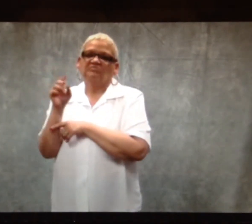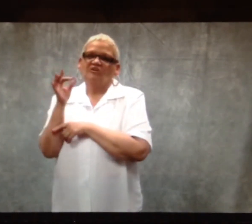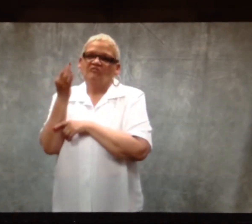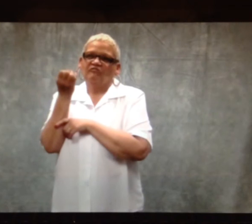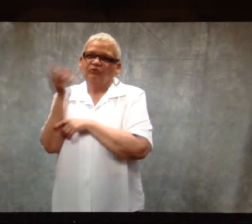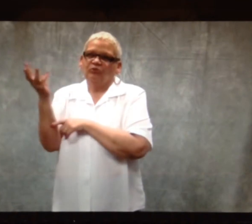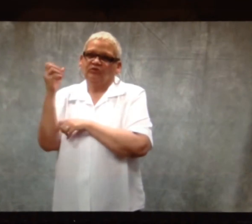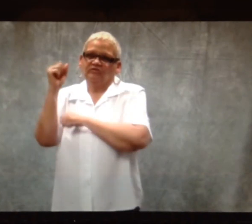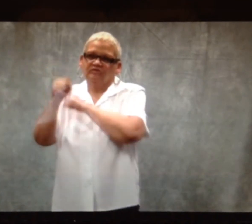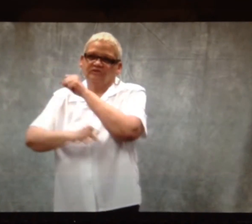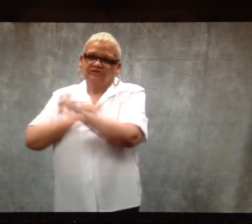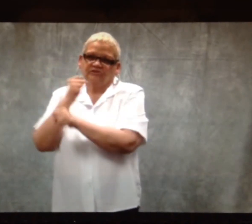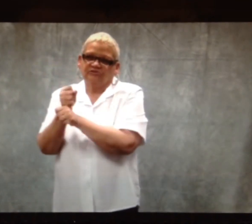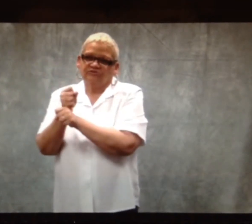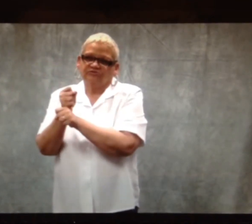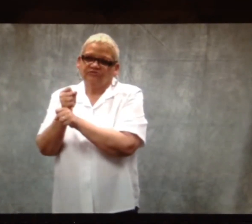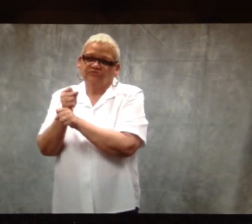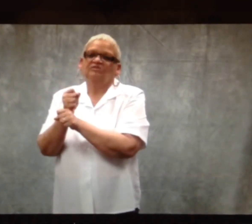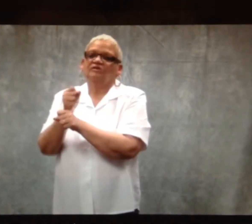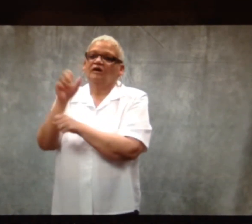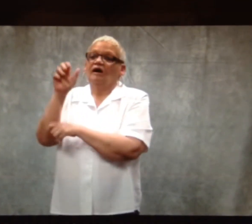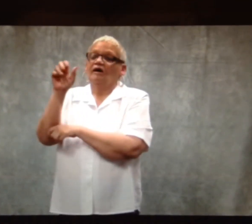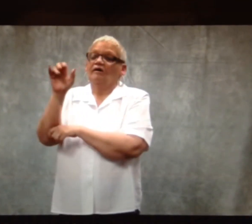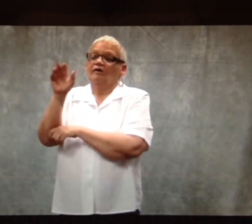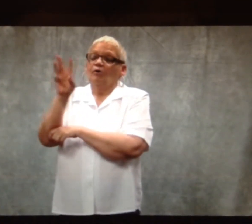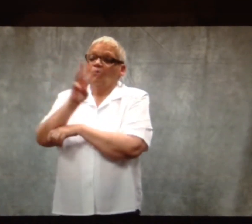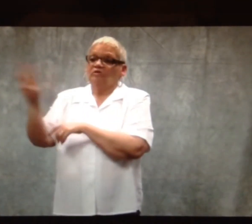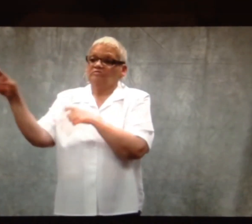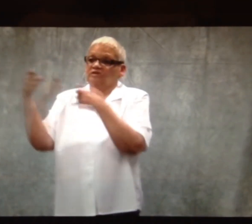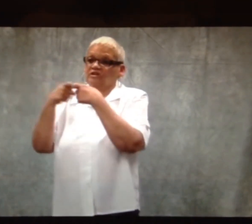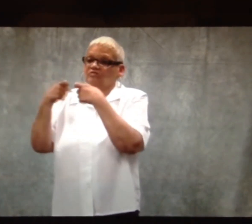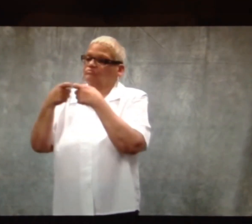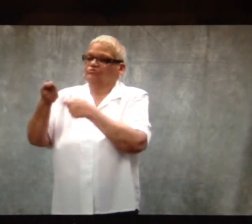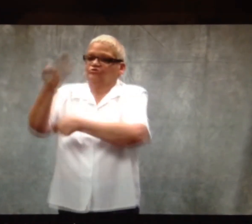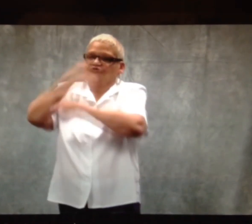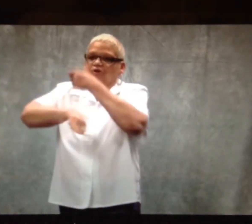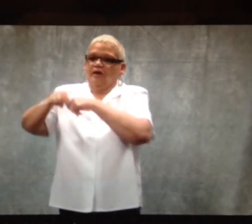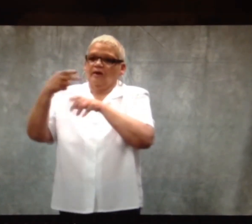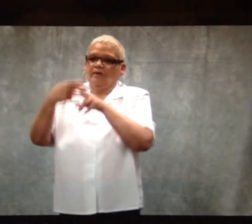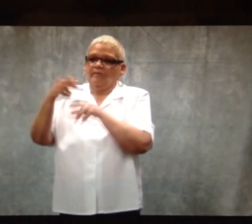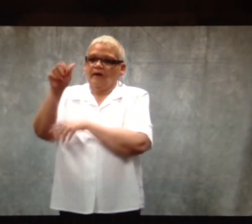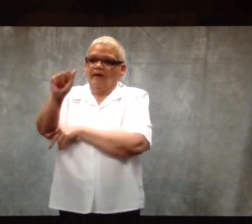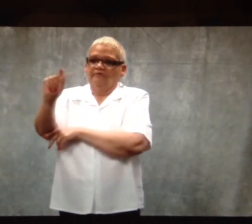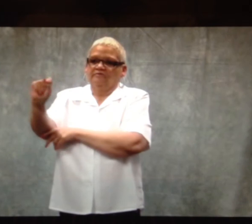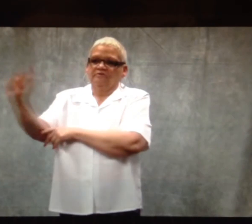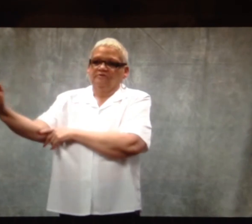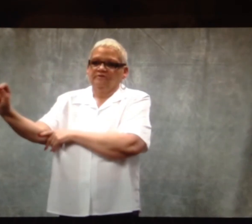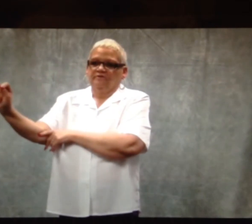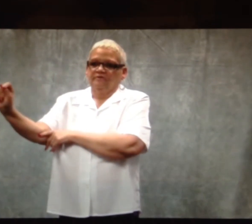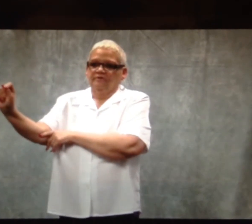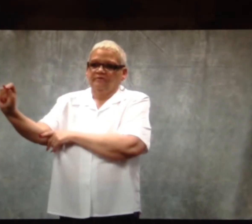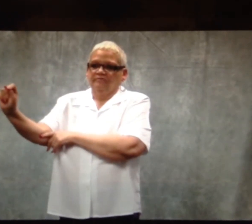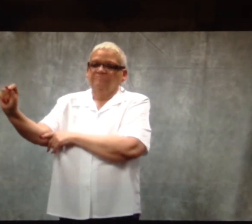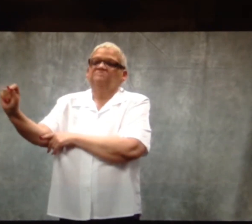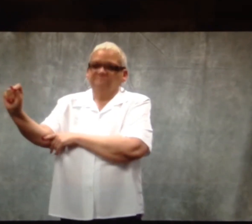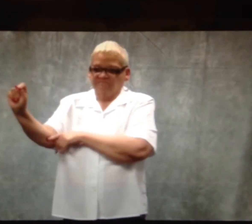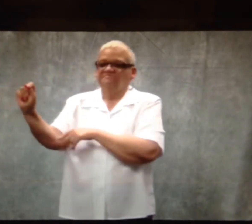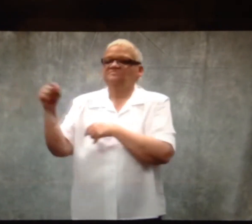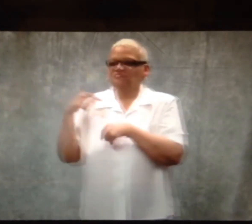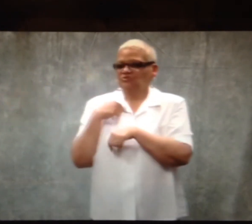Electric, located in Newark, I'm sorry. And I've been there for years. They actually